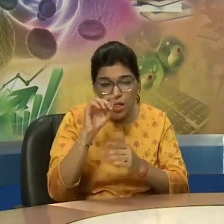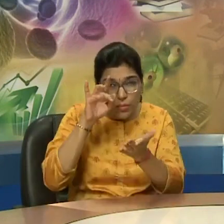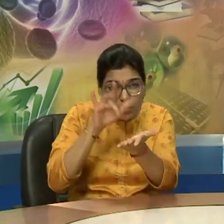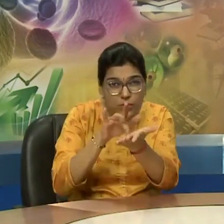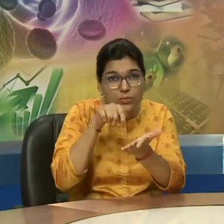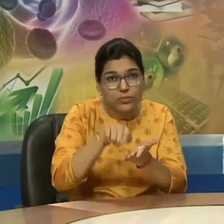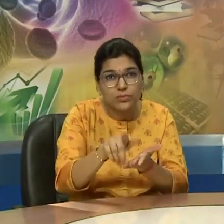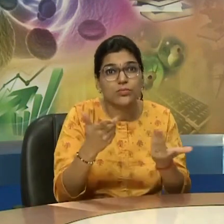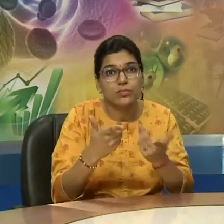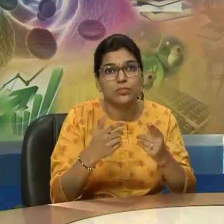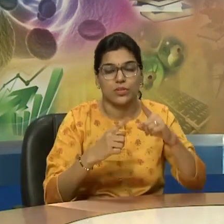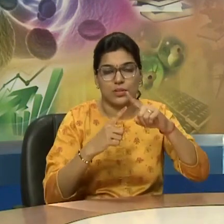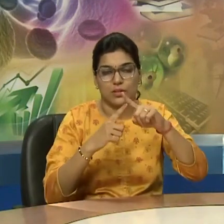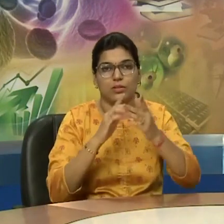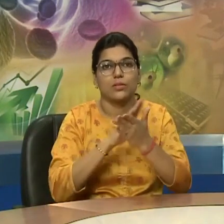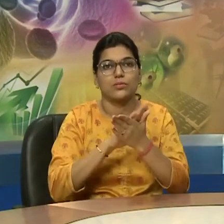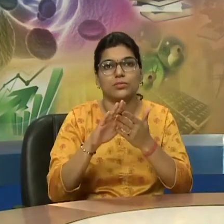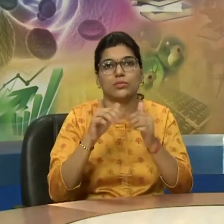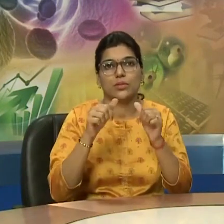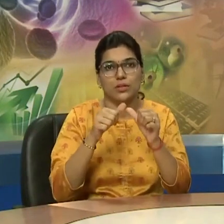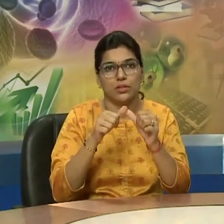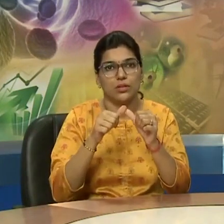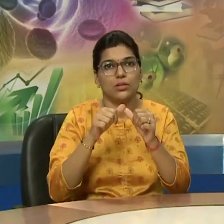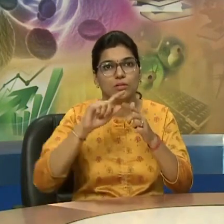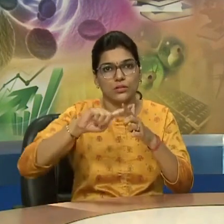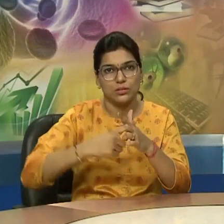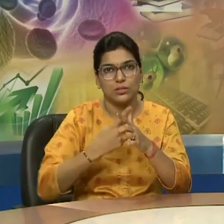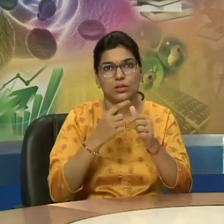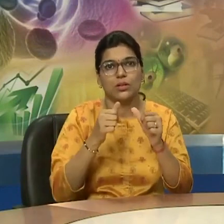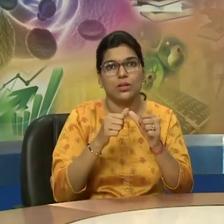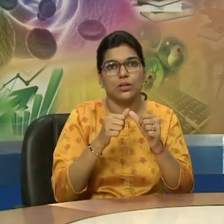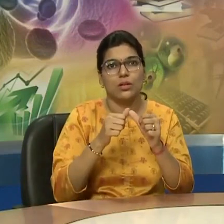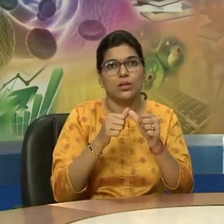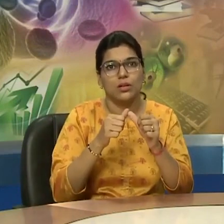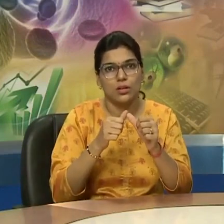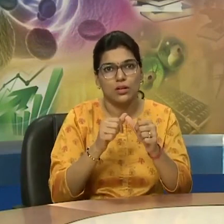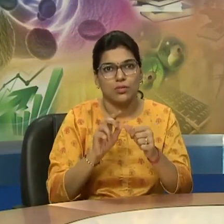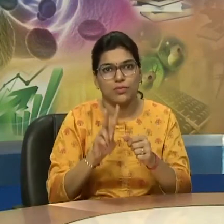in Kumbakonam in